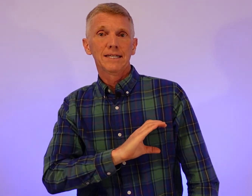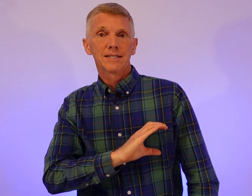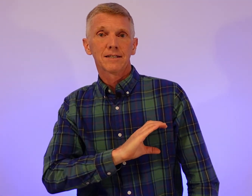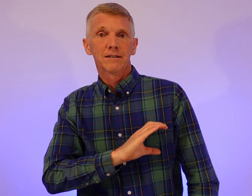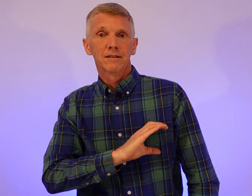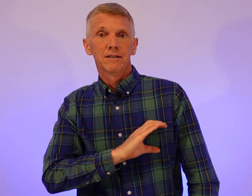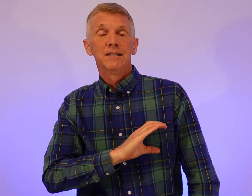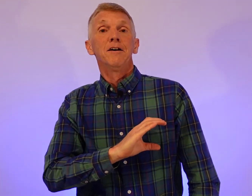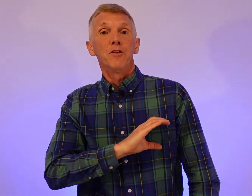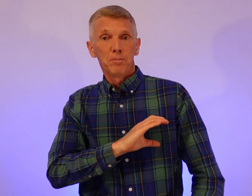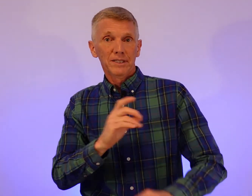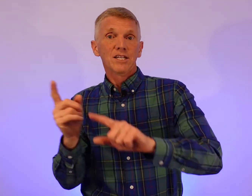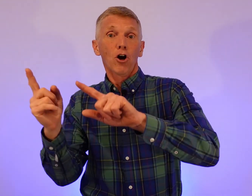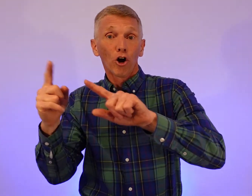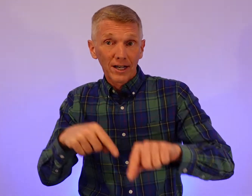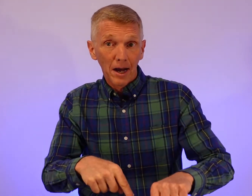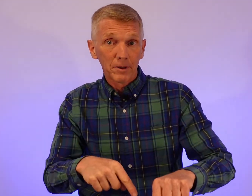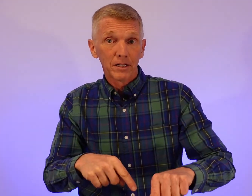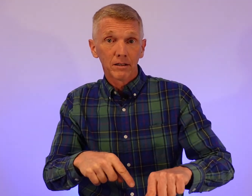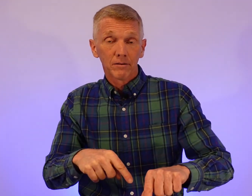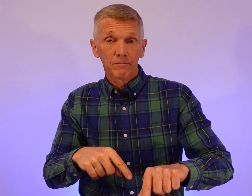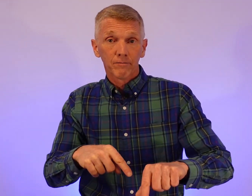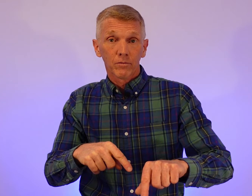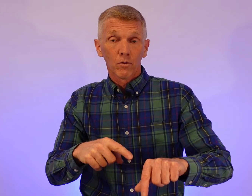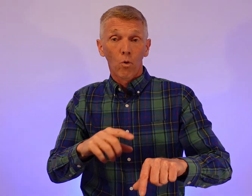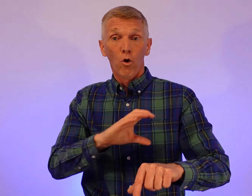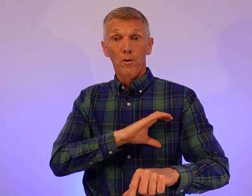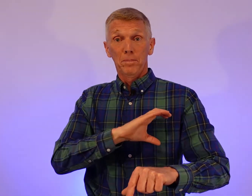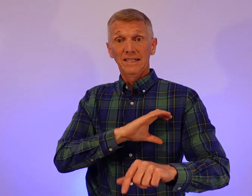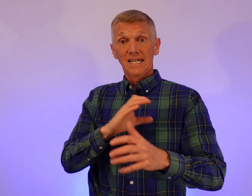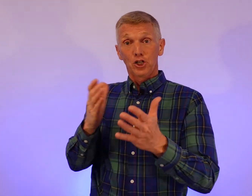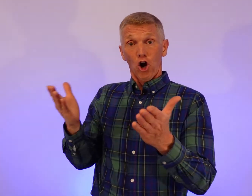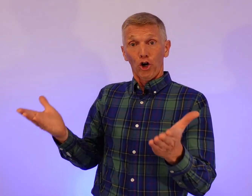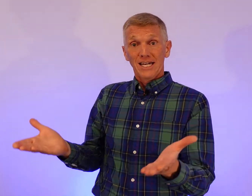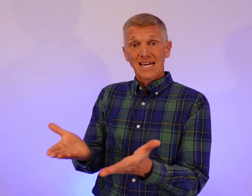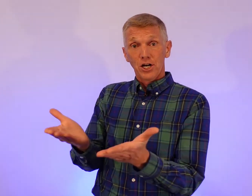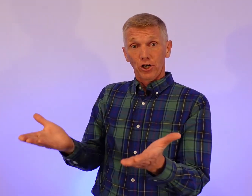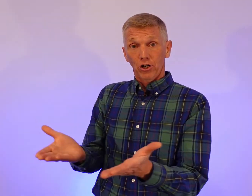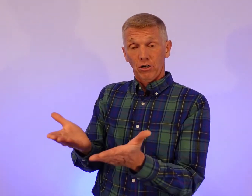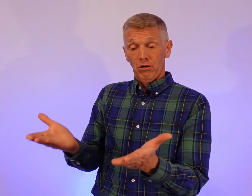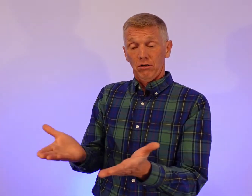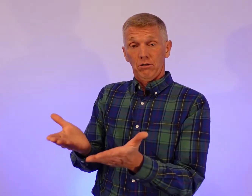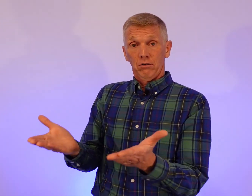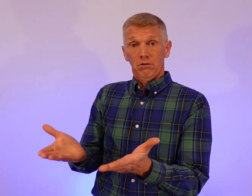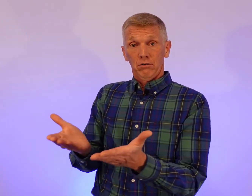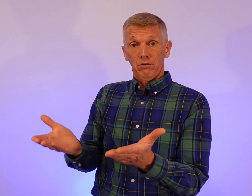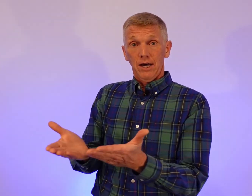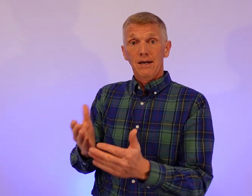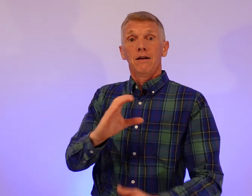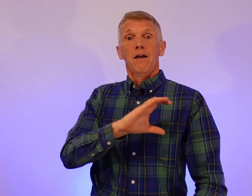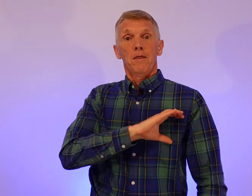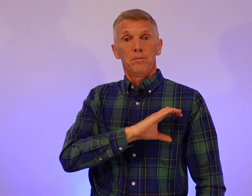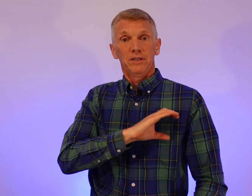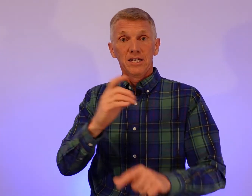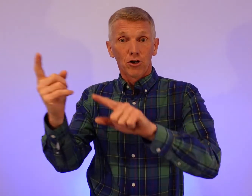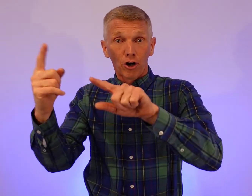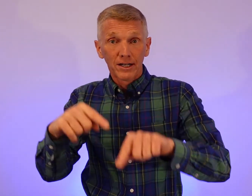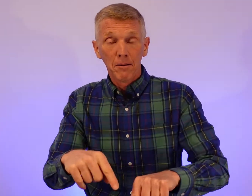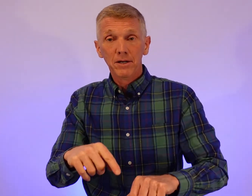Police. The police are coming. Or the police are here. Okay? The police are coming.